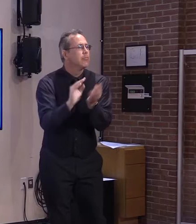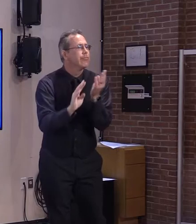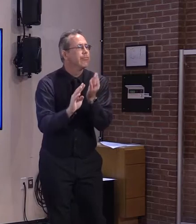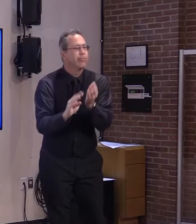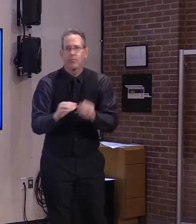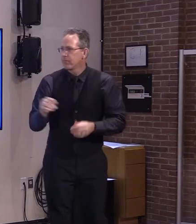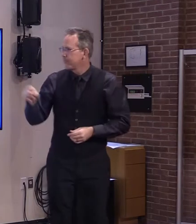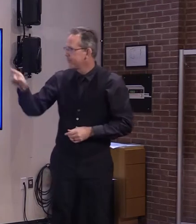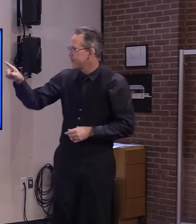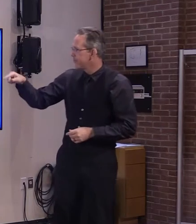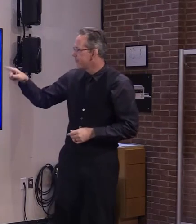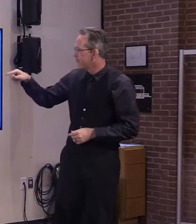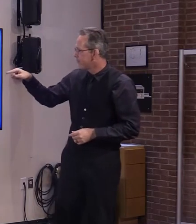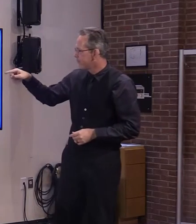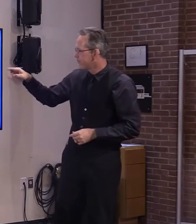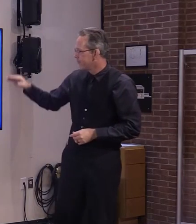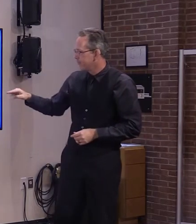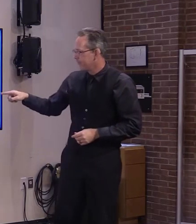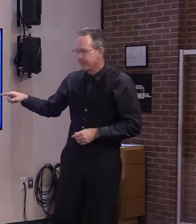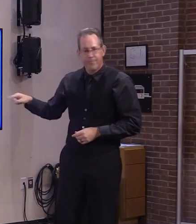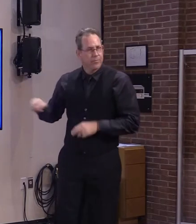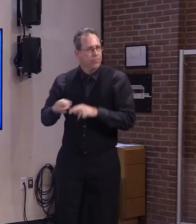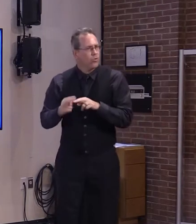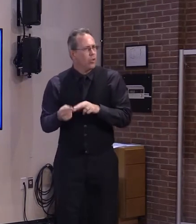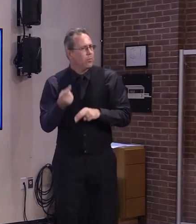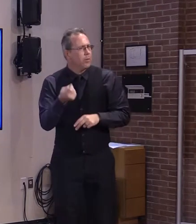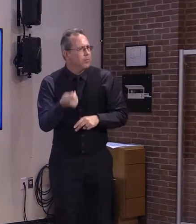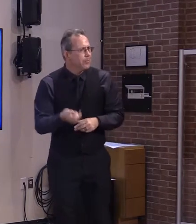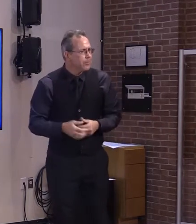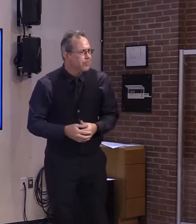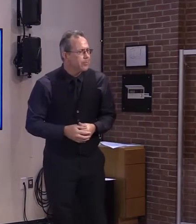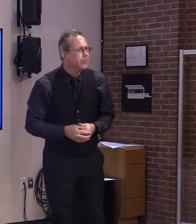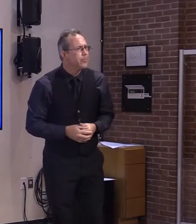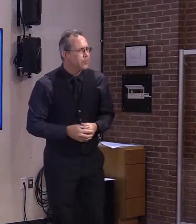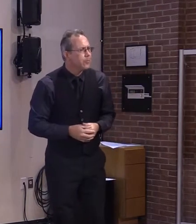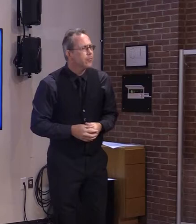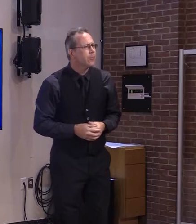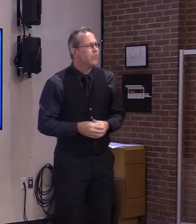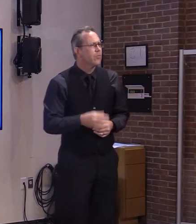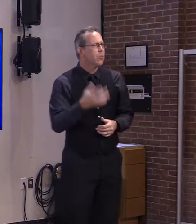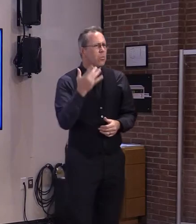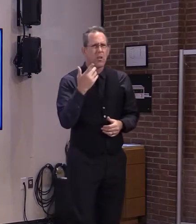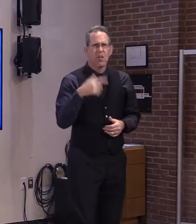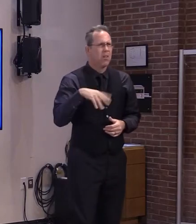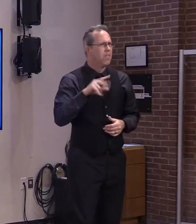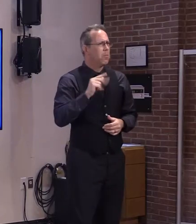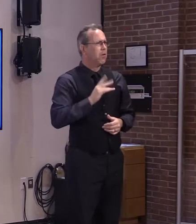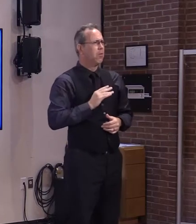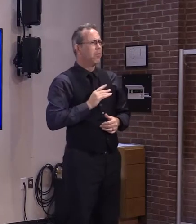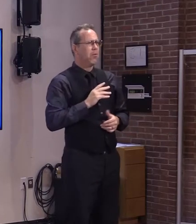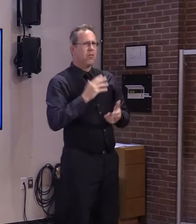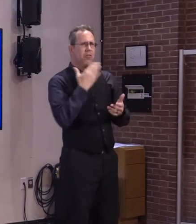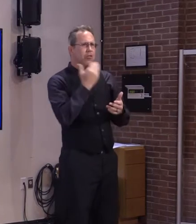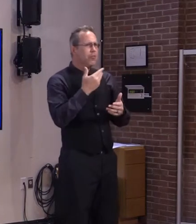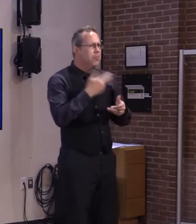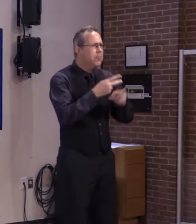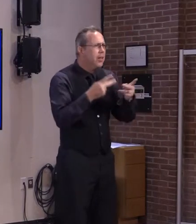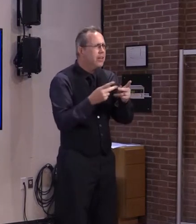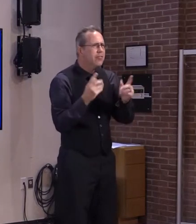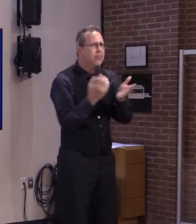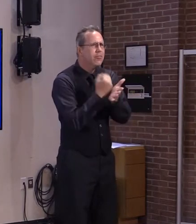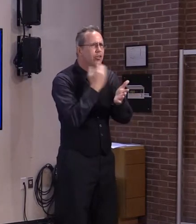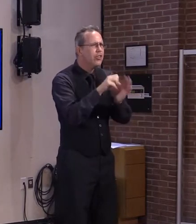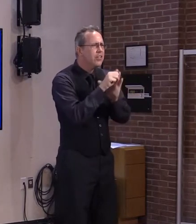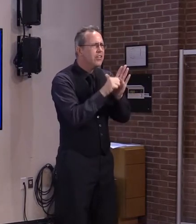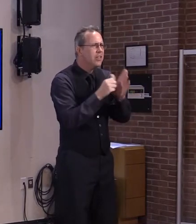as the governor said, and the key reason that we have the lowest fatality rate throughout the entire pandemic at this point, the vaccination